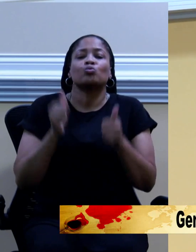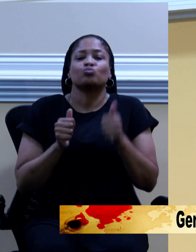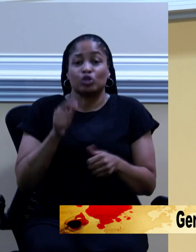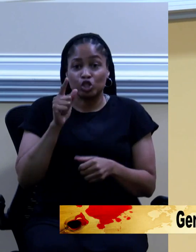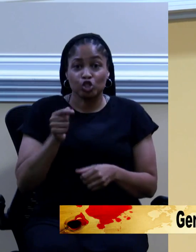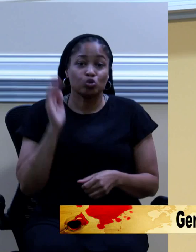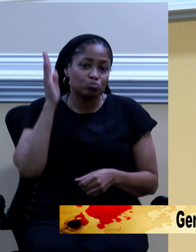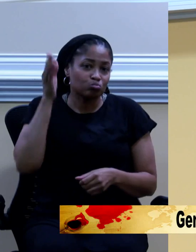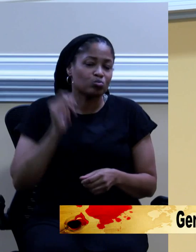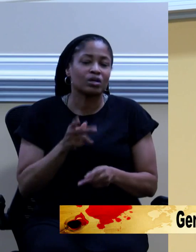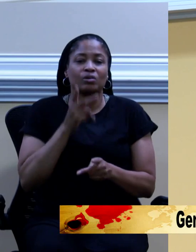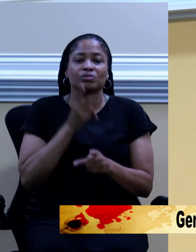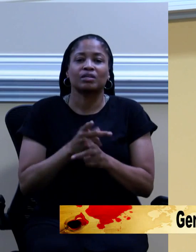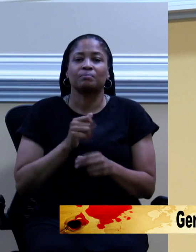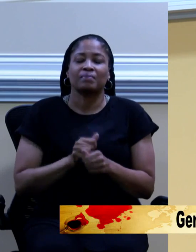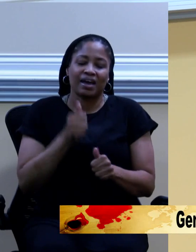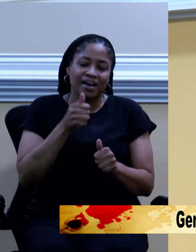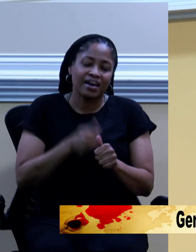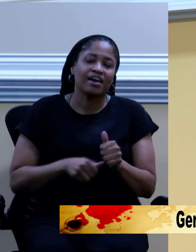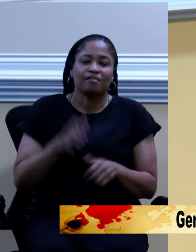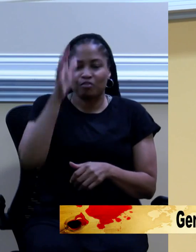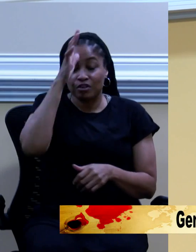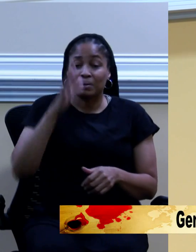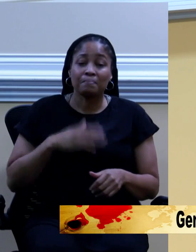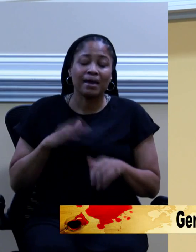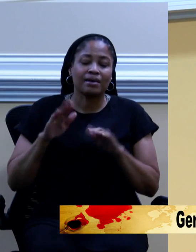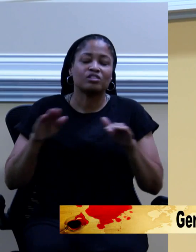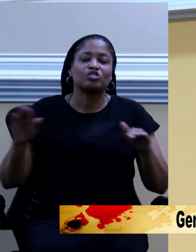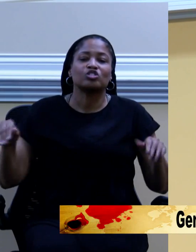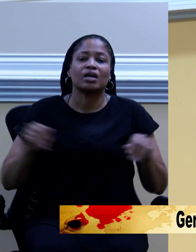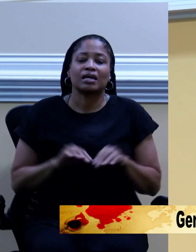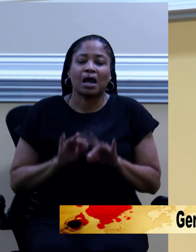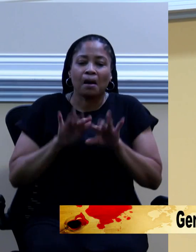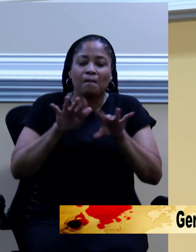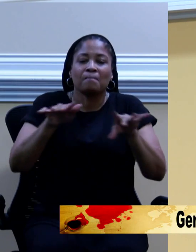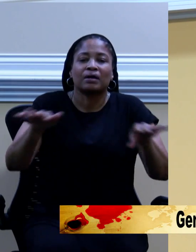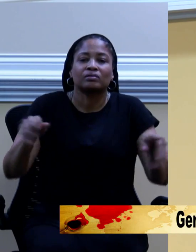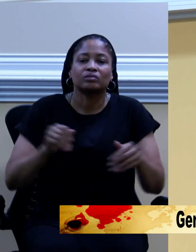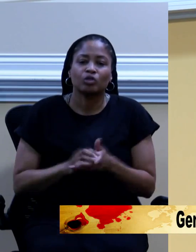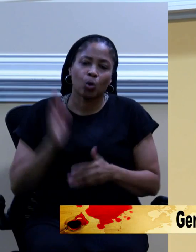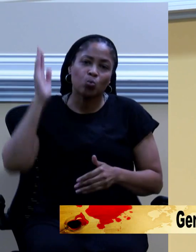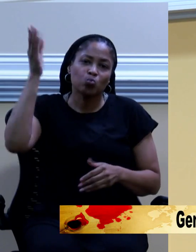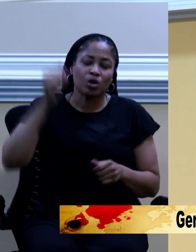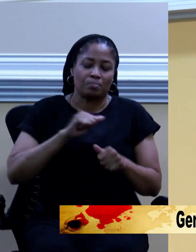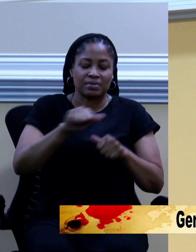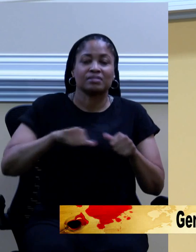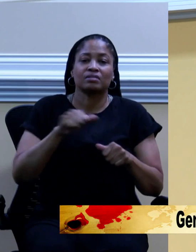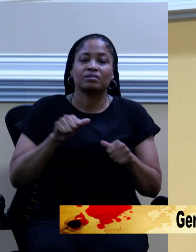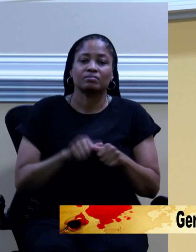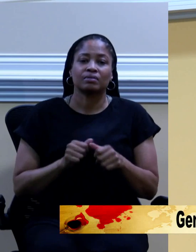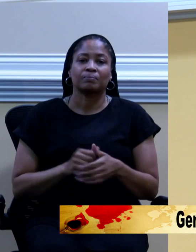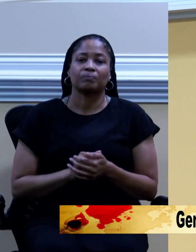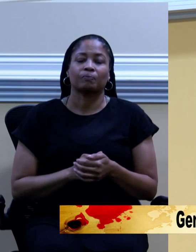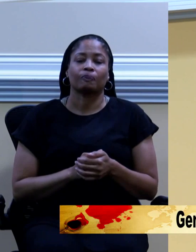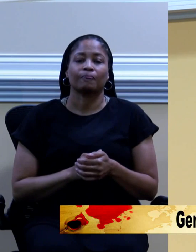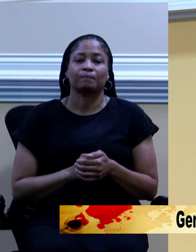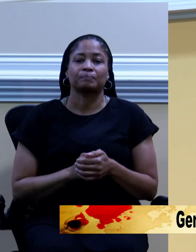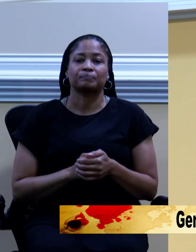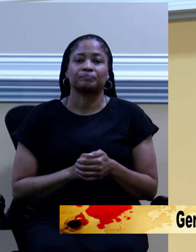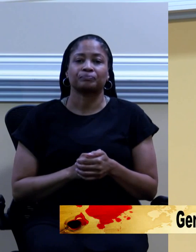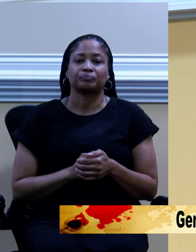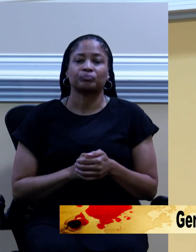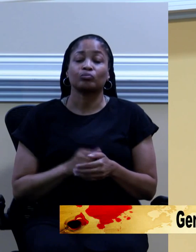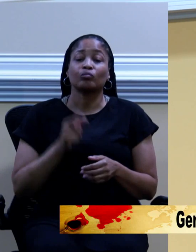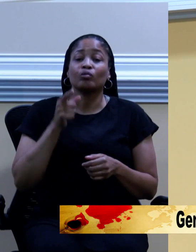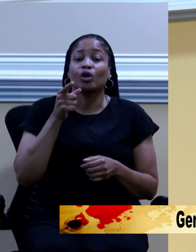thee. Every man child among you shall be circumcised. Ever is absolute, ain't it? Absolute. Go ahead and read. And you